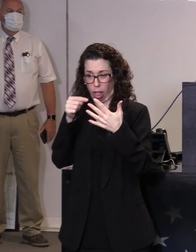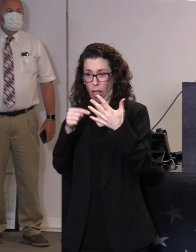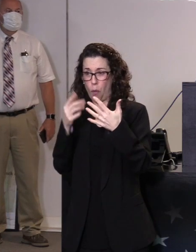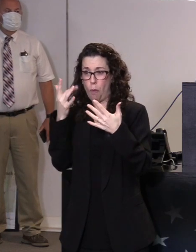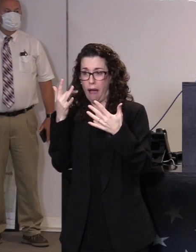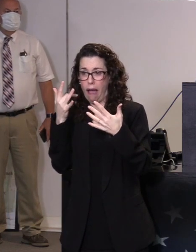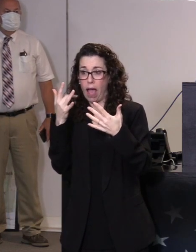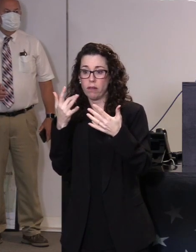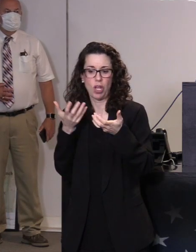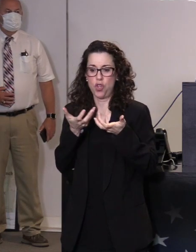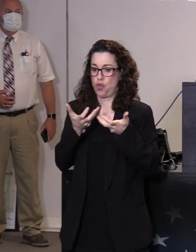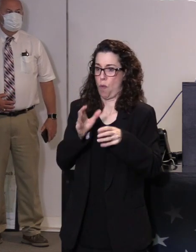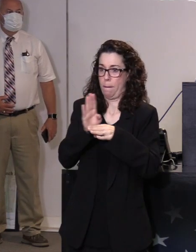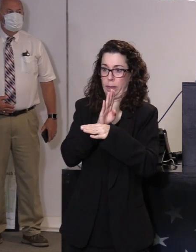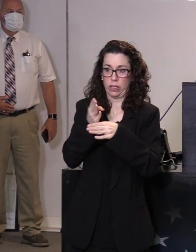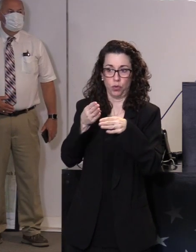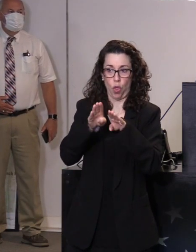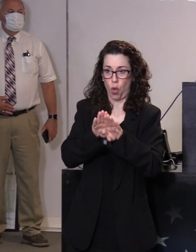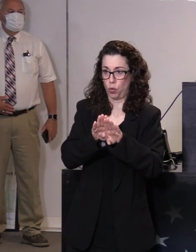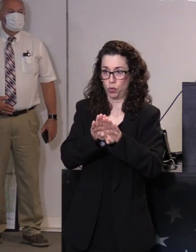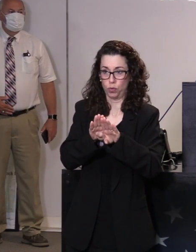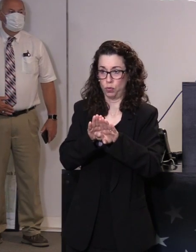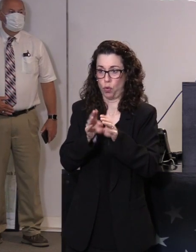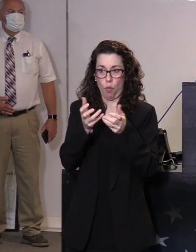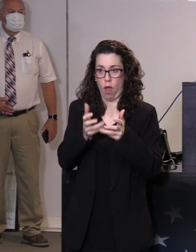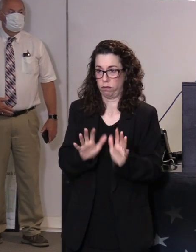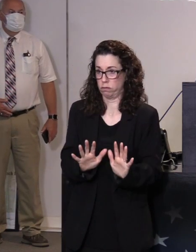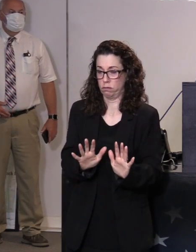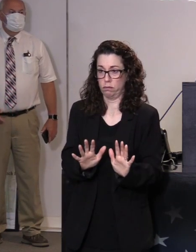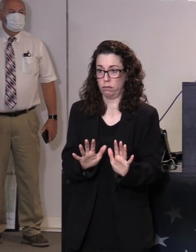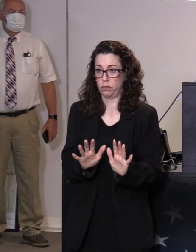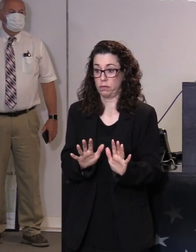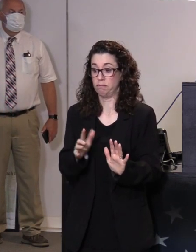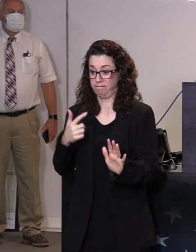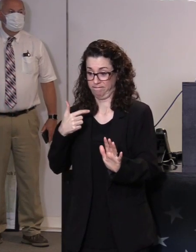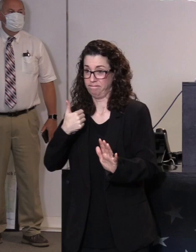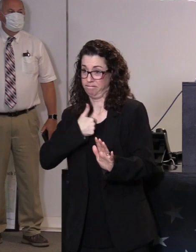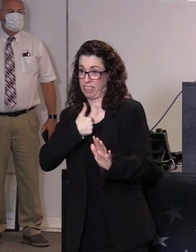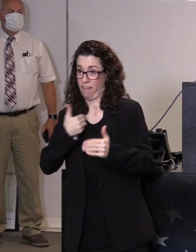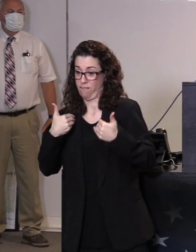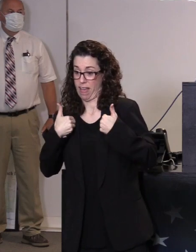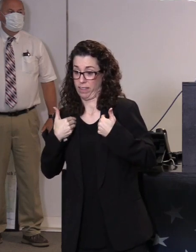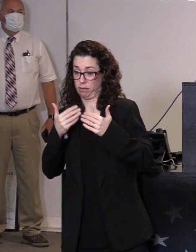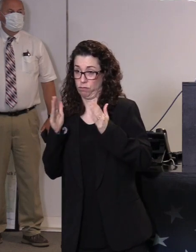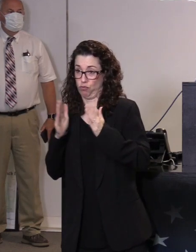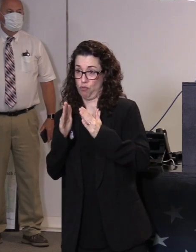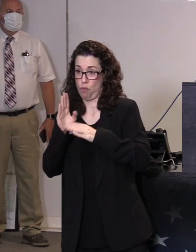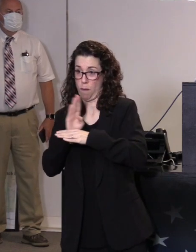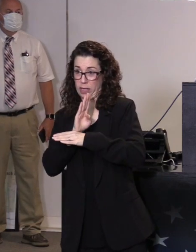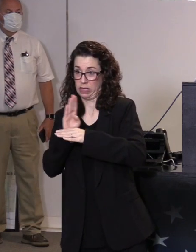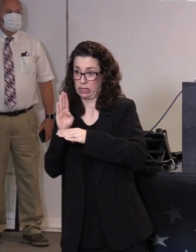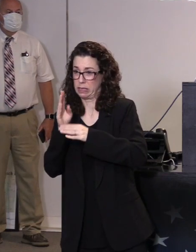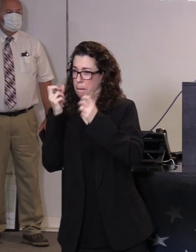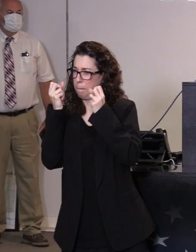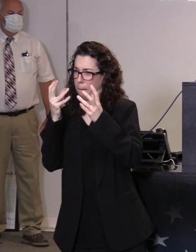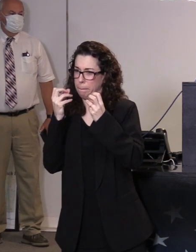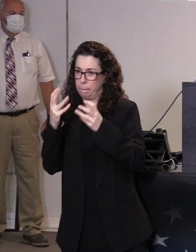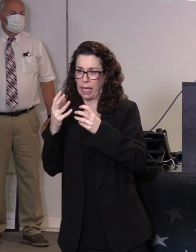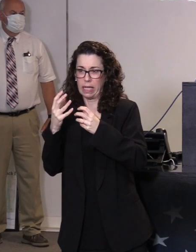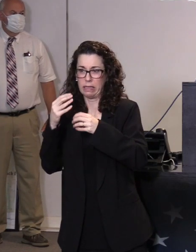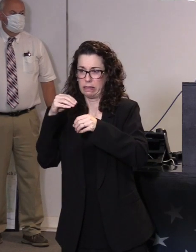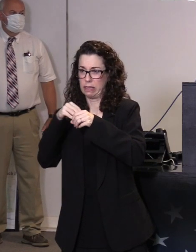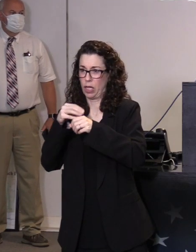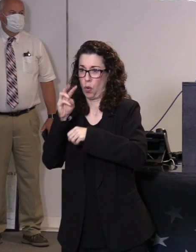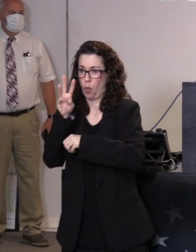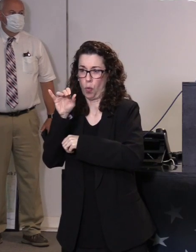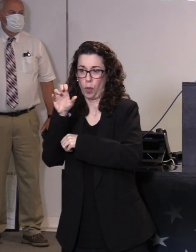back there. I operate a small business, and there are many small businesses in Lebanon and Wilson County that have